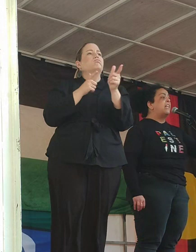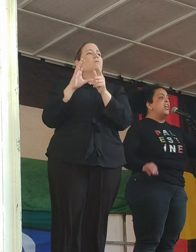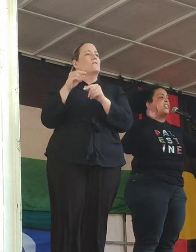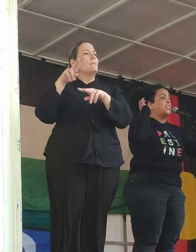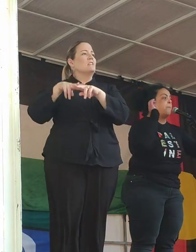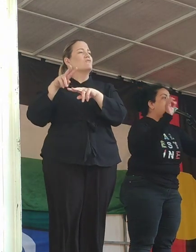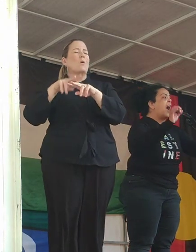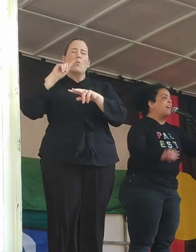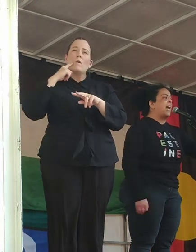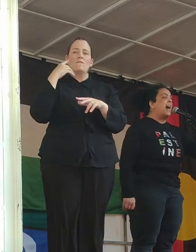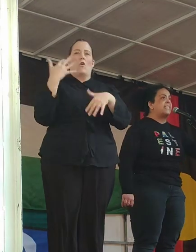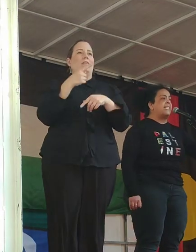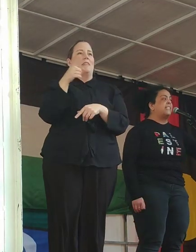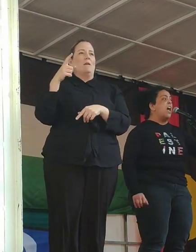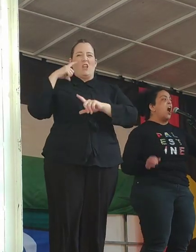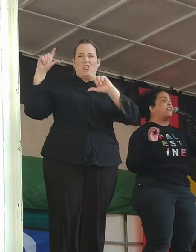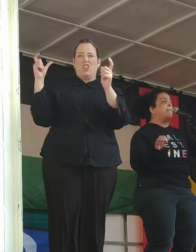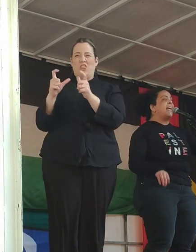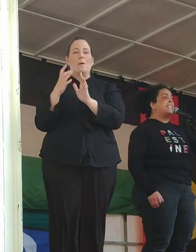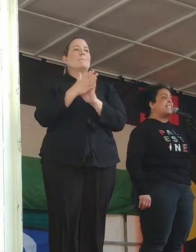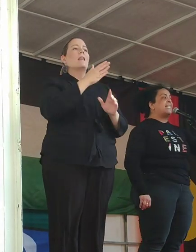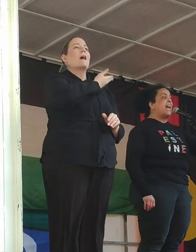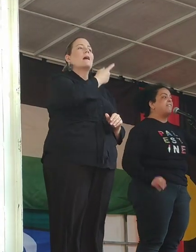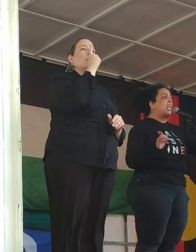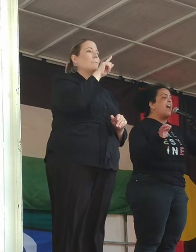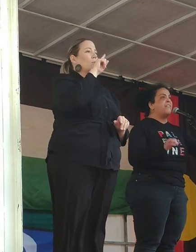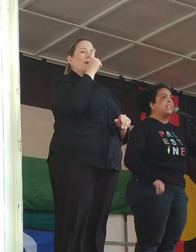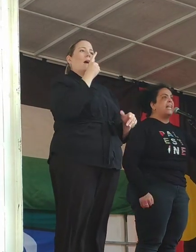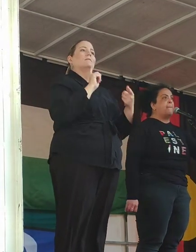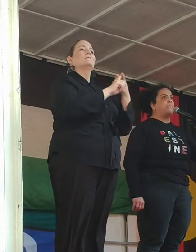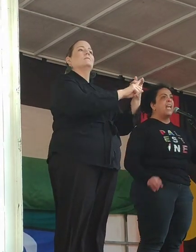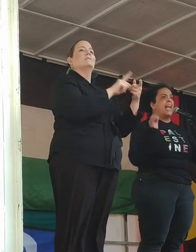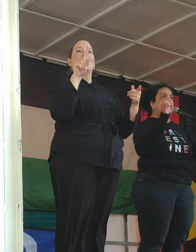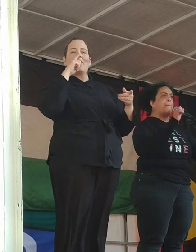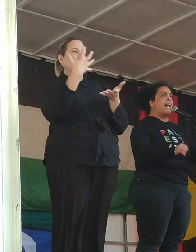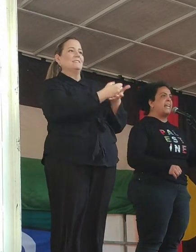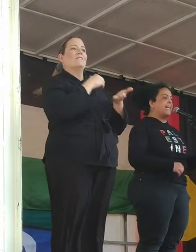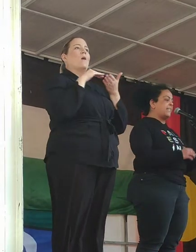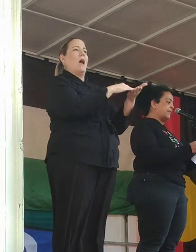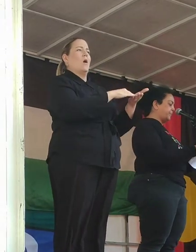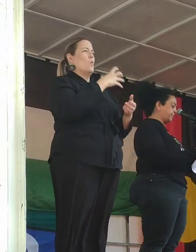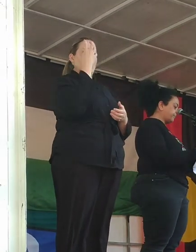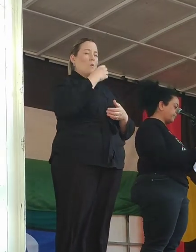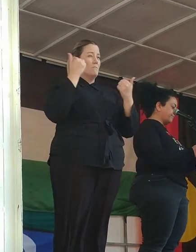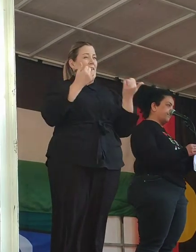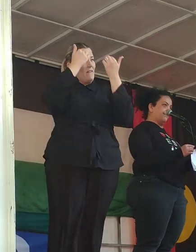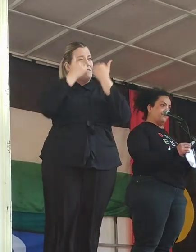by Israel to deprive Gazans of the means to save lives and limbs is